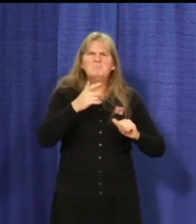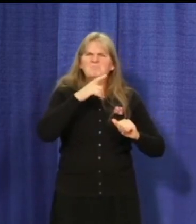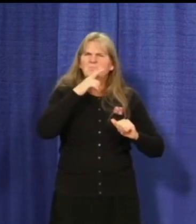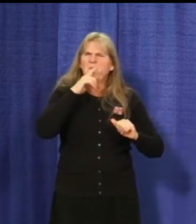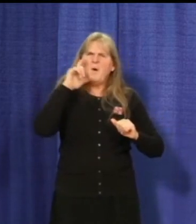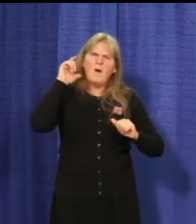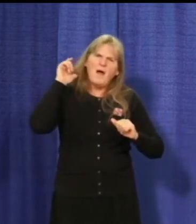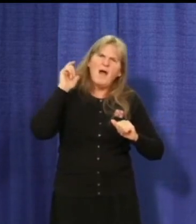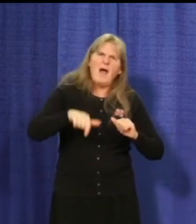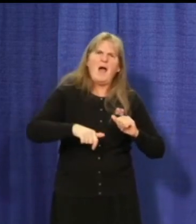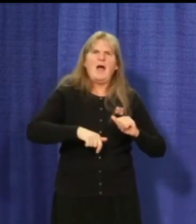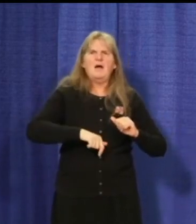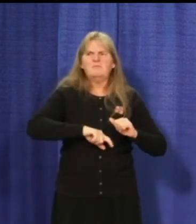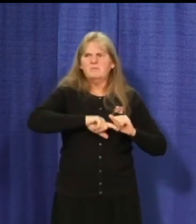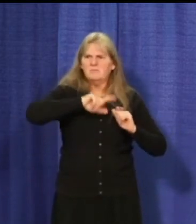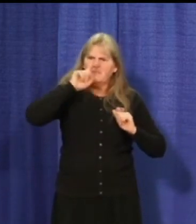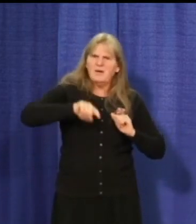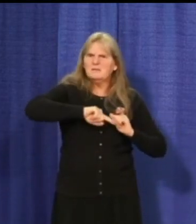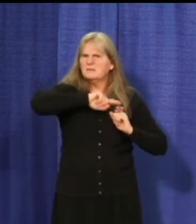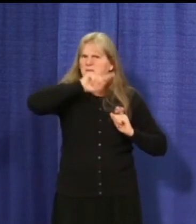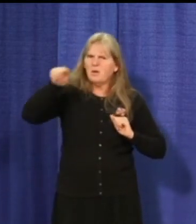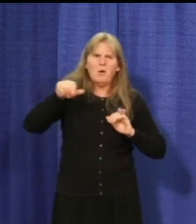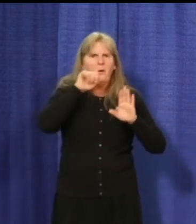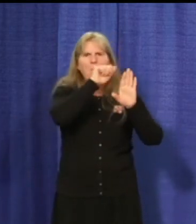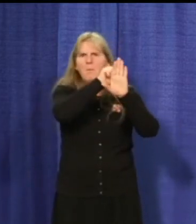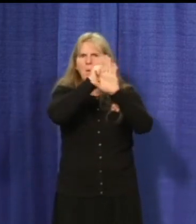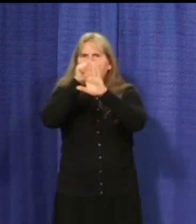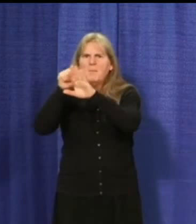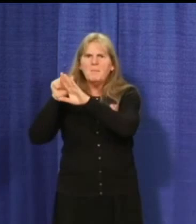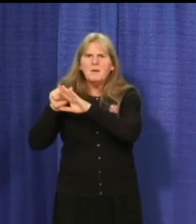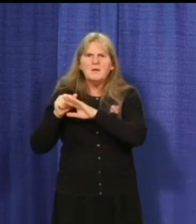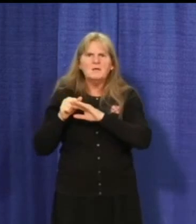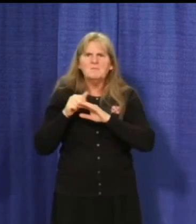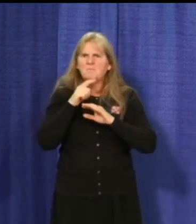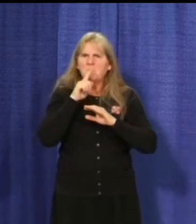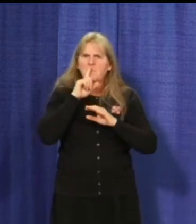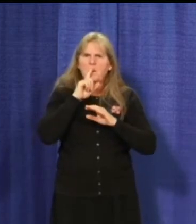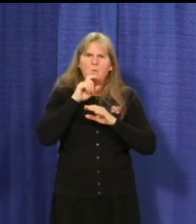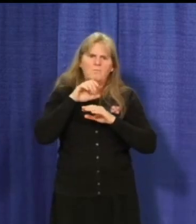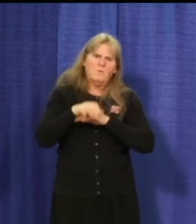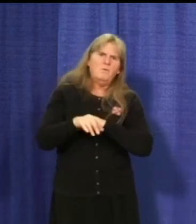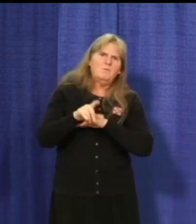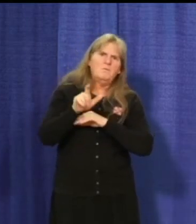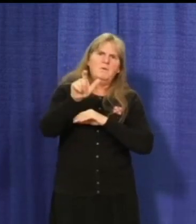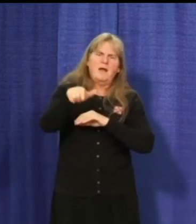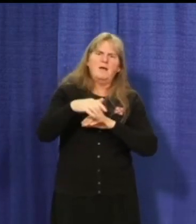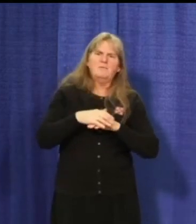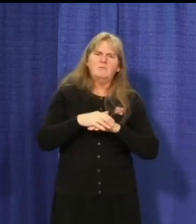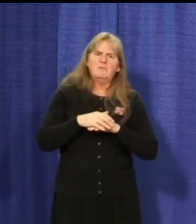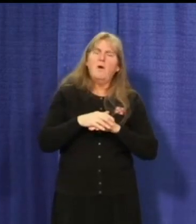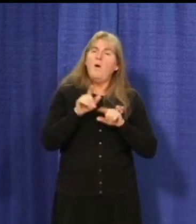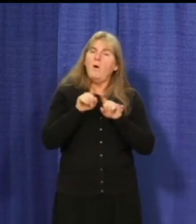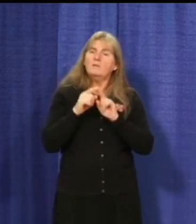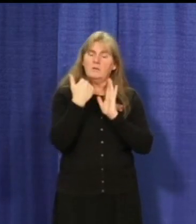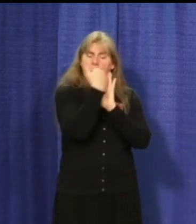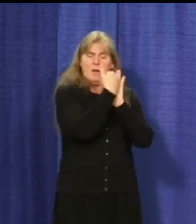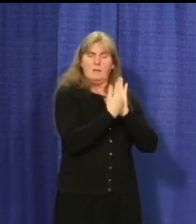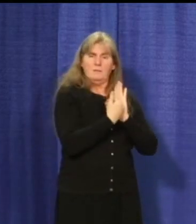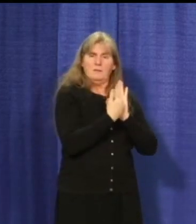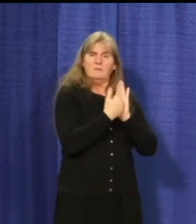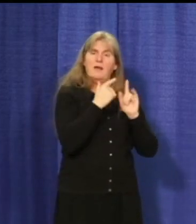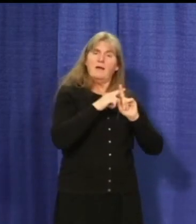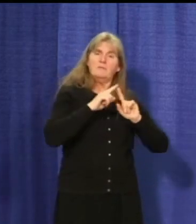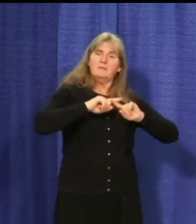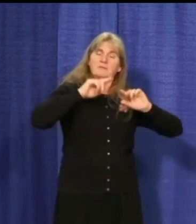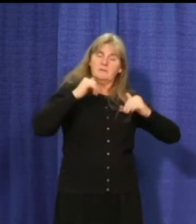pushed or coerced into doing something that they don't feel comfortable with. And there are a number of other activities that we have suggested as part of the Halloween